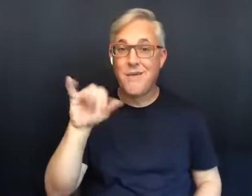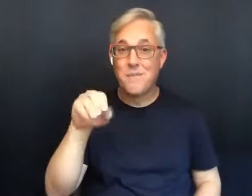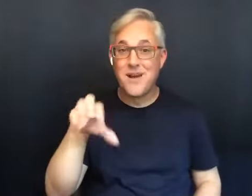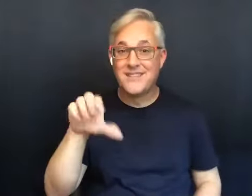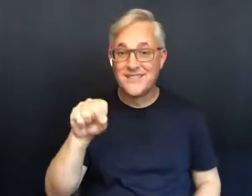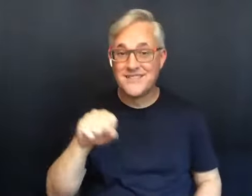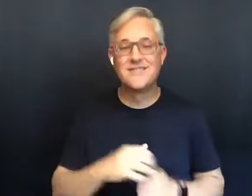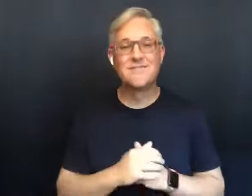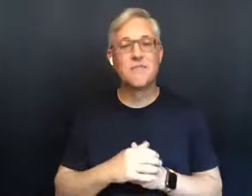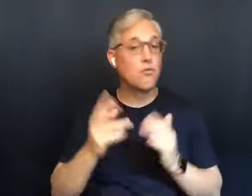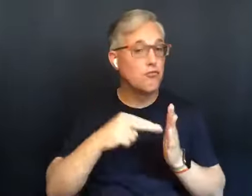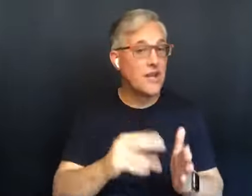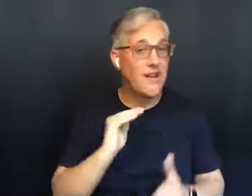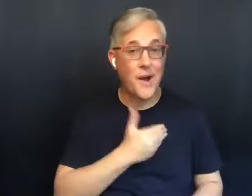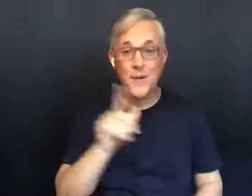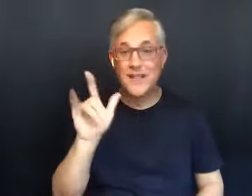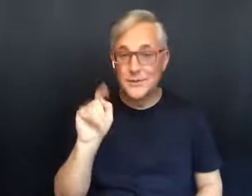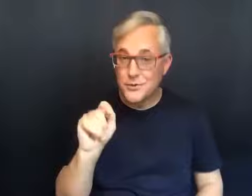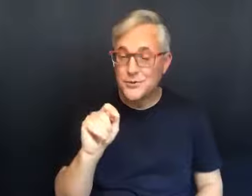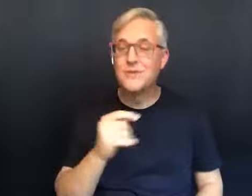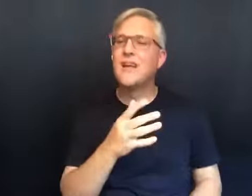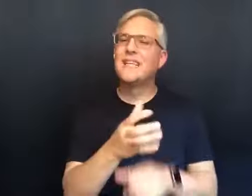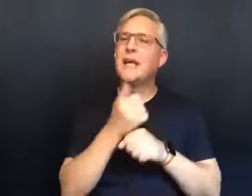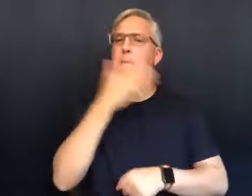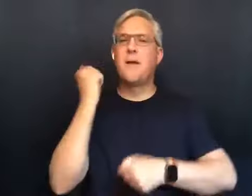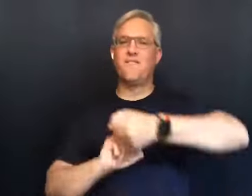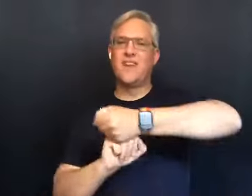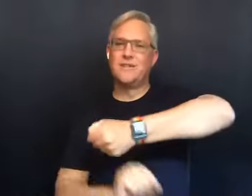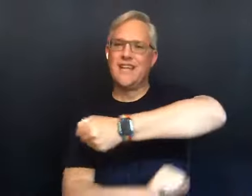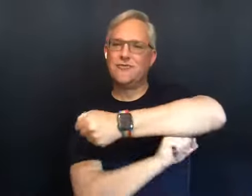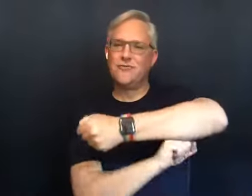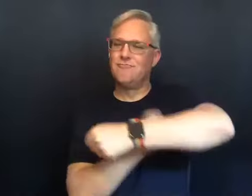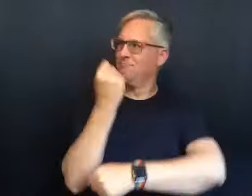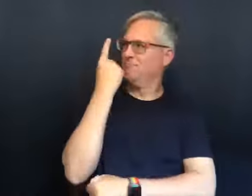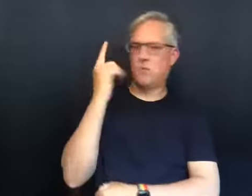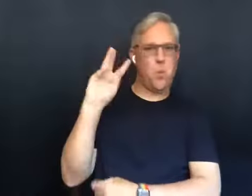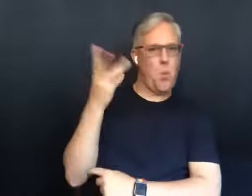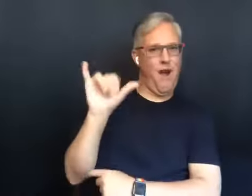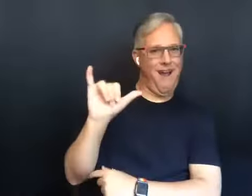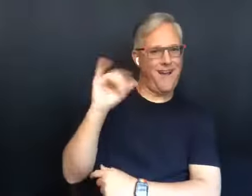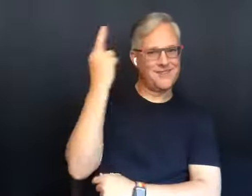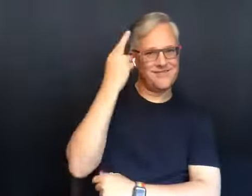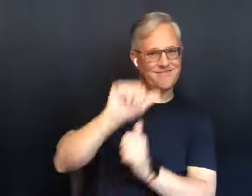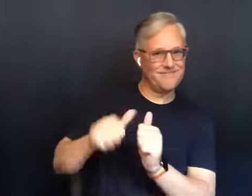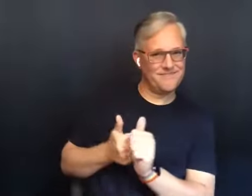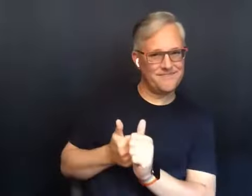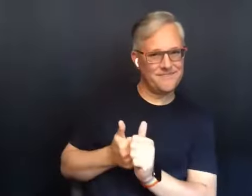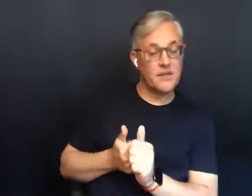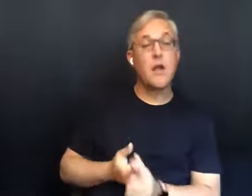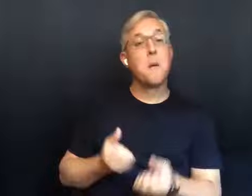This is a great workshop to learn why we're anonymous, and to read our literature and to get a better